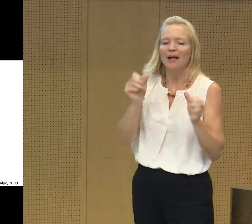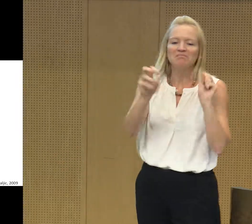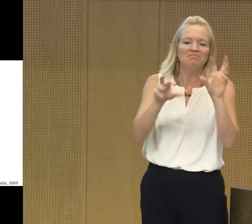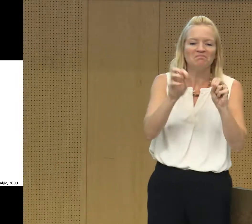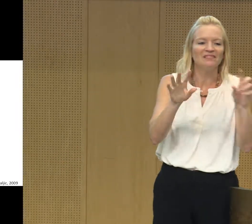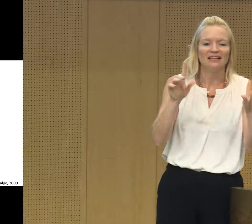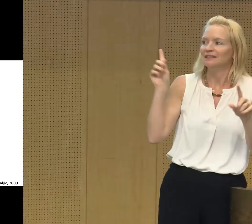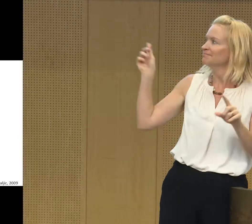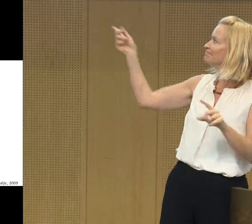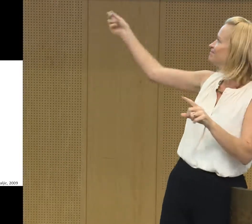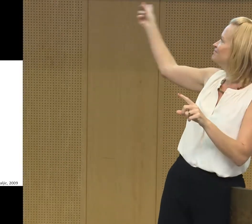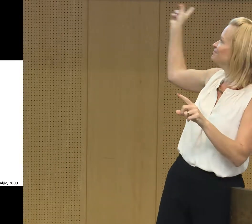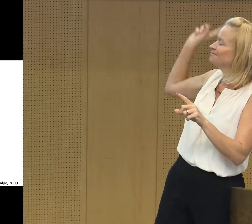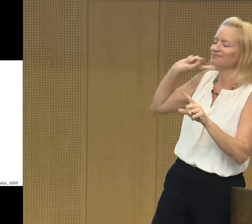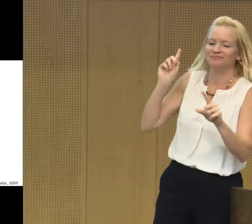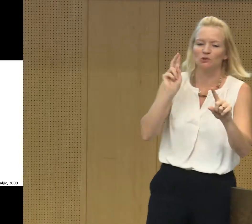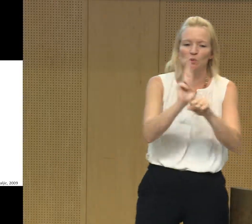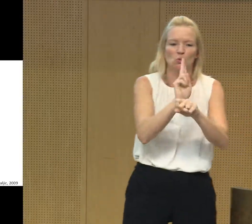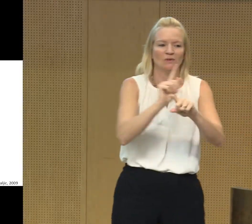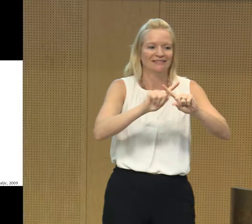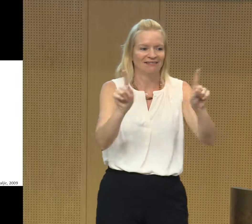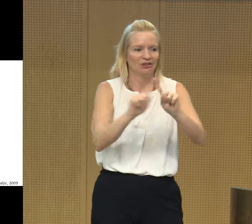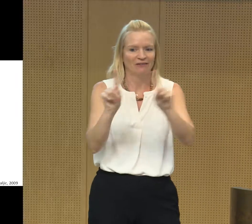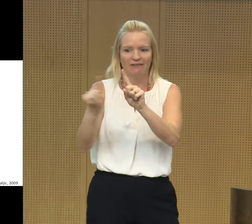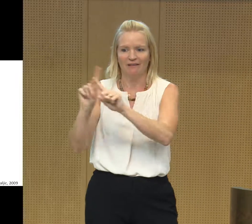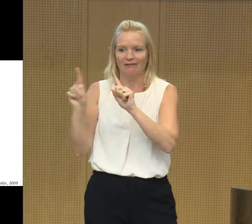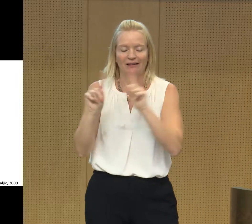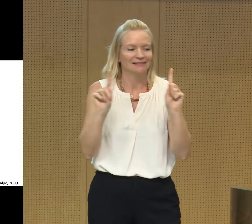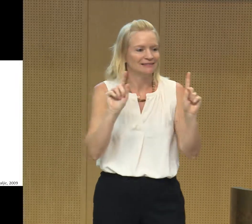only goal is to comprehend the message.